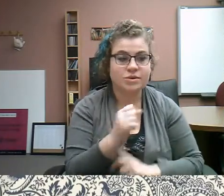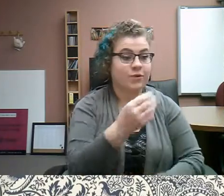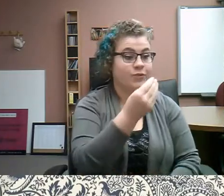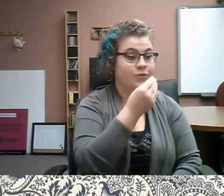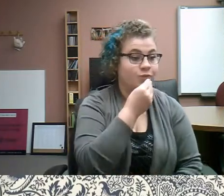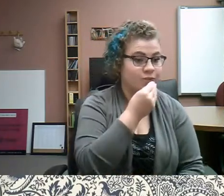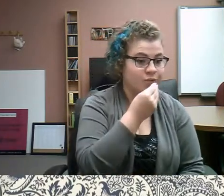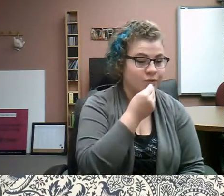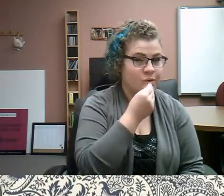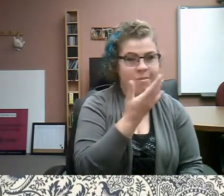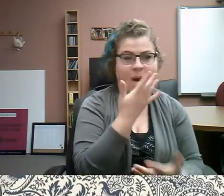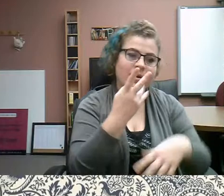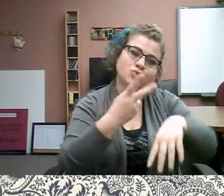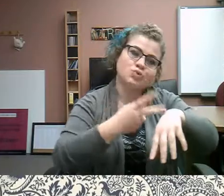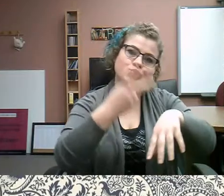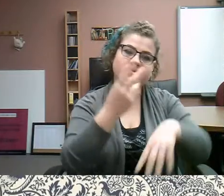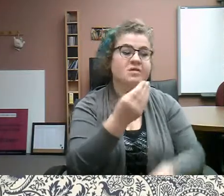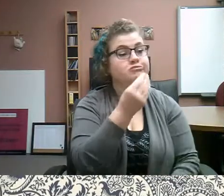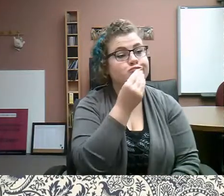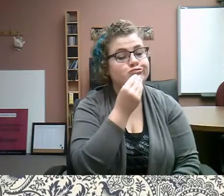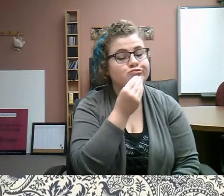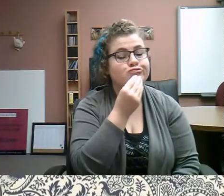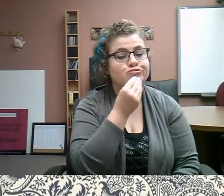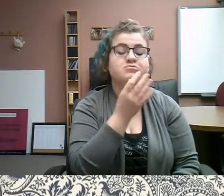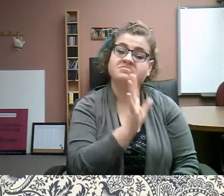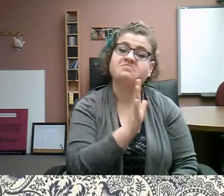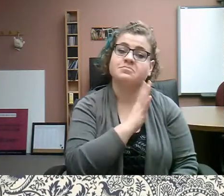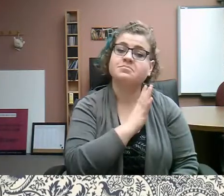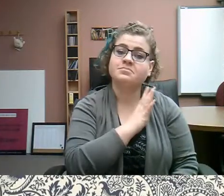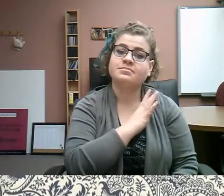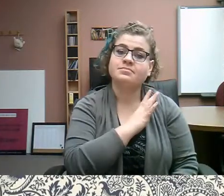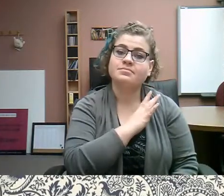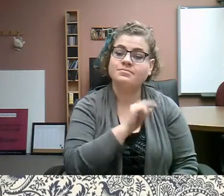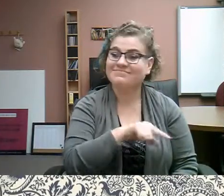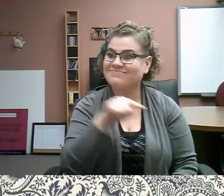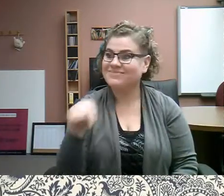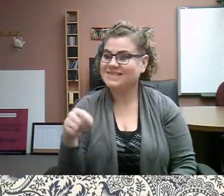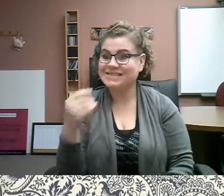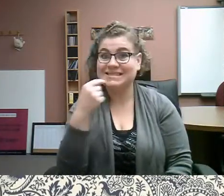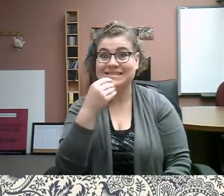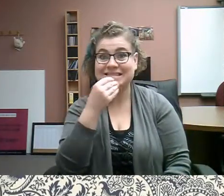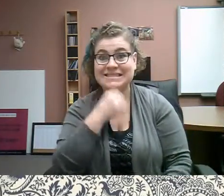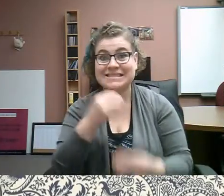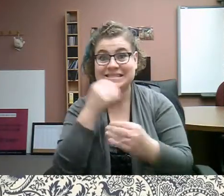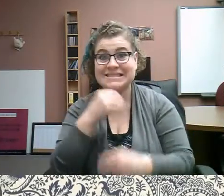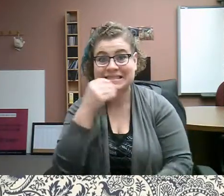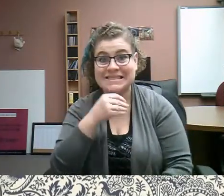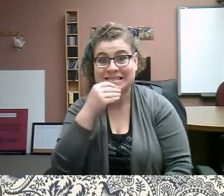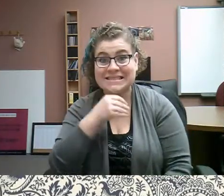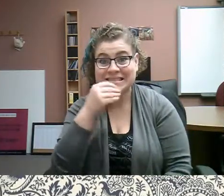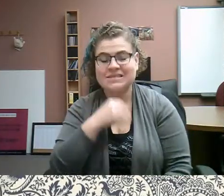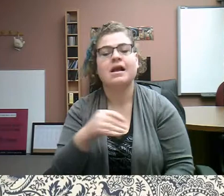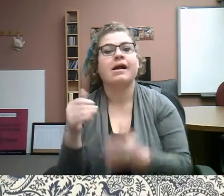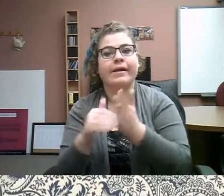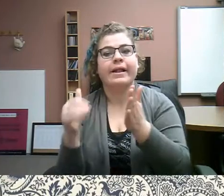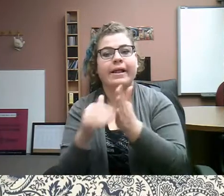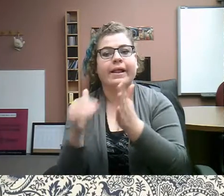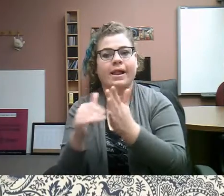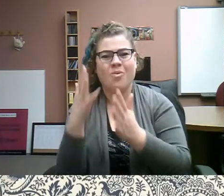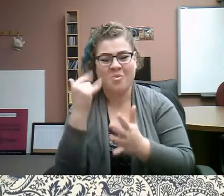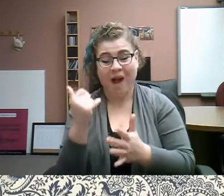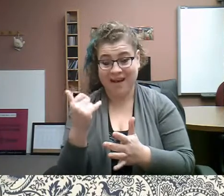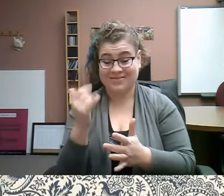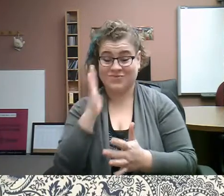So for that situation, food, maybe we tap our chin twice for the food, and that's good. For eat,